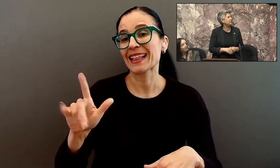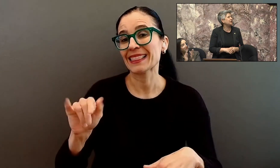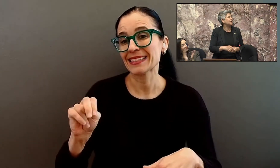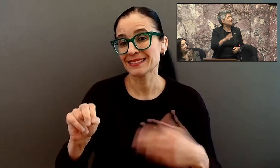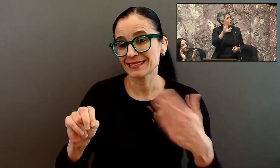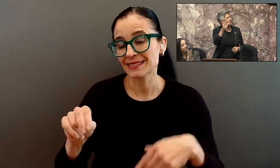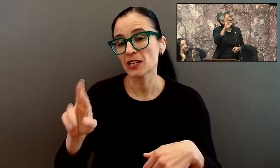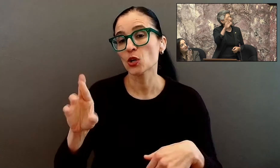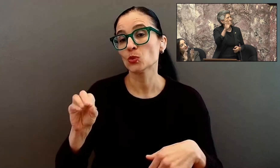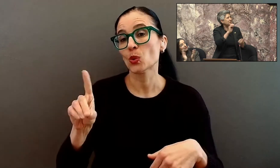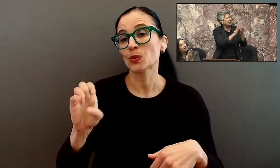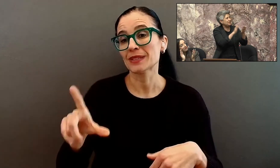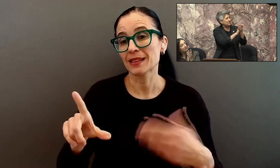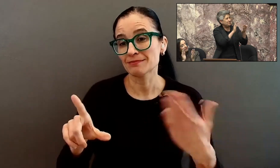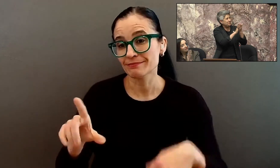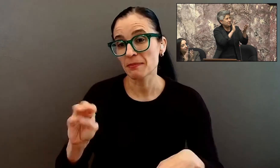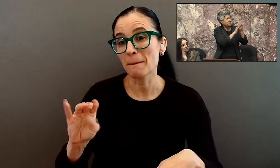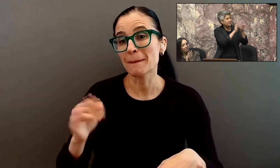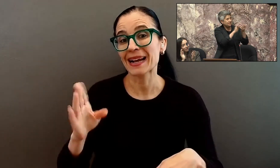all very